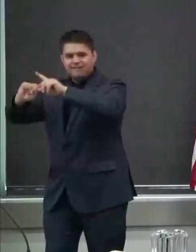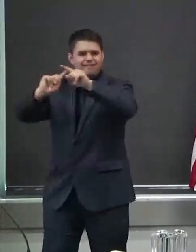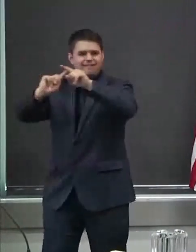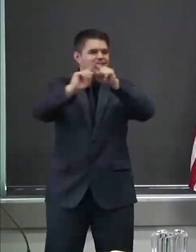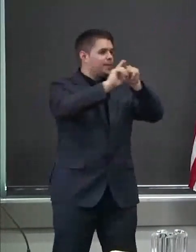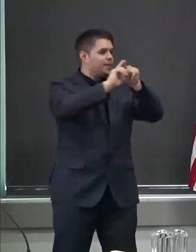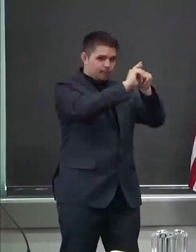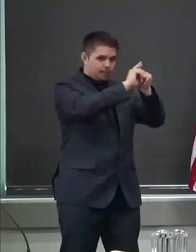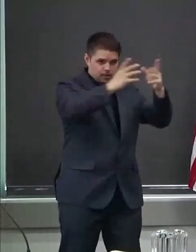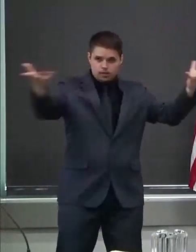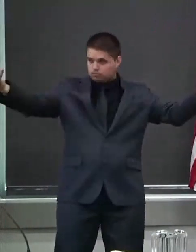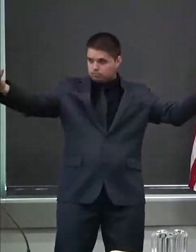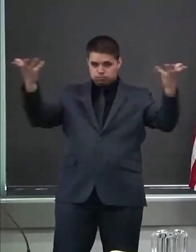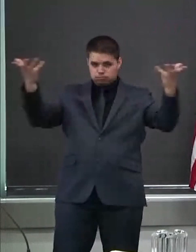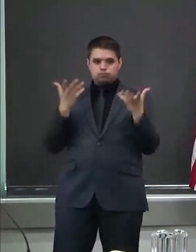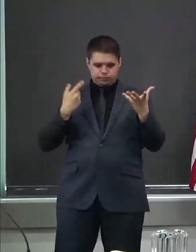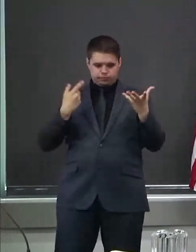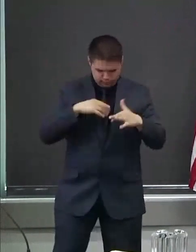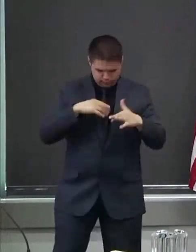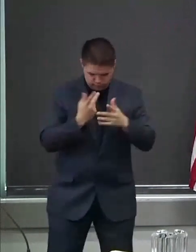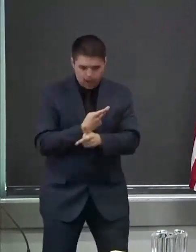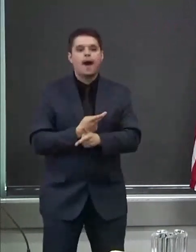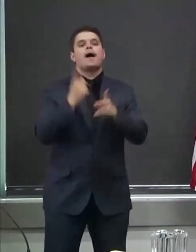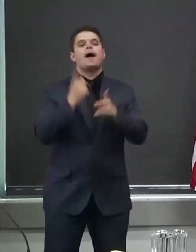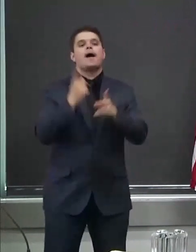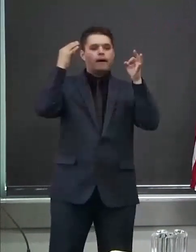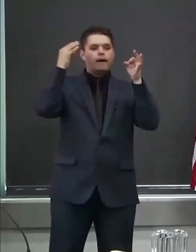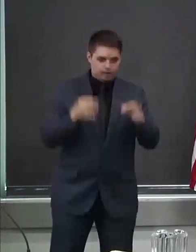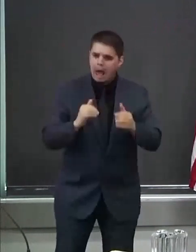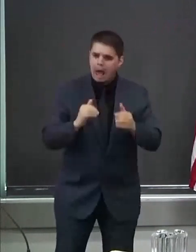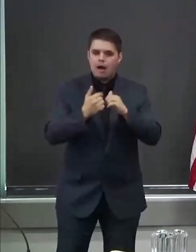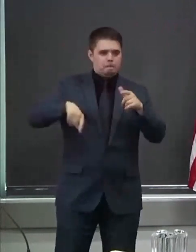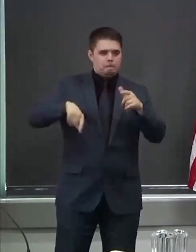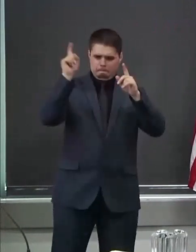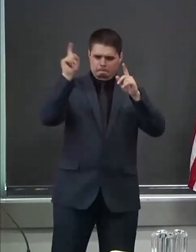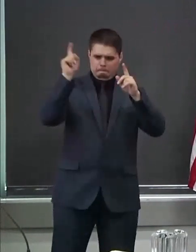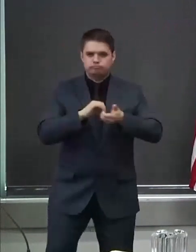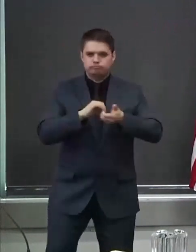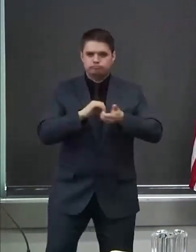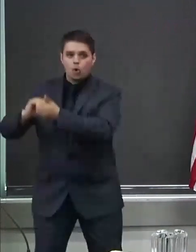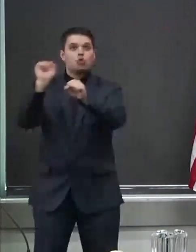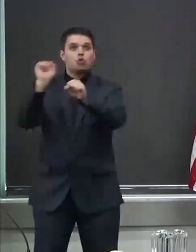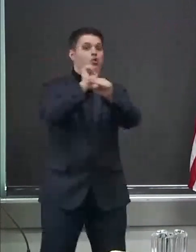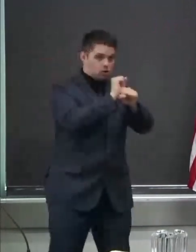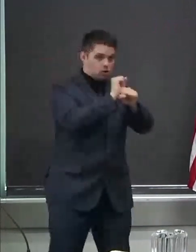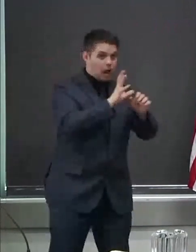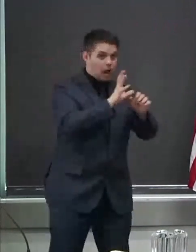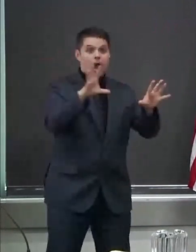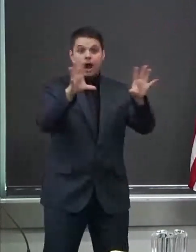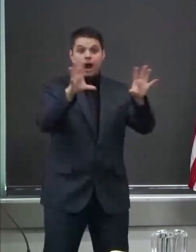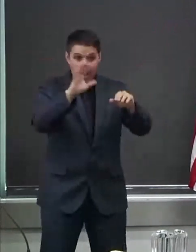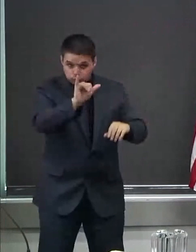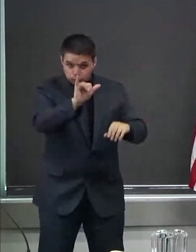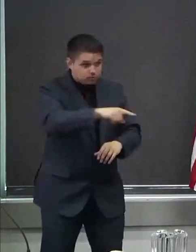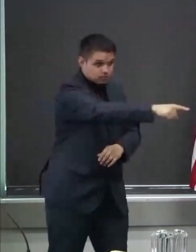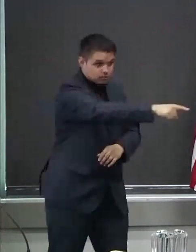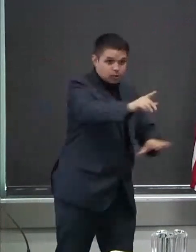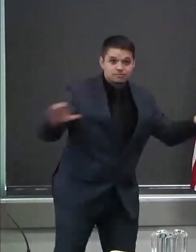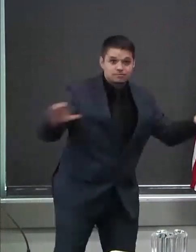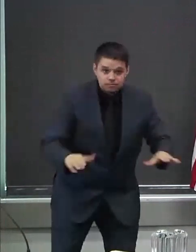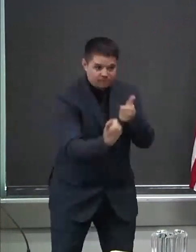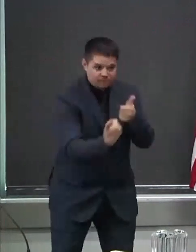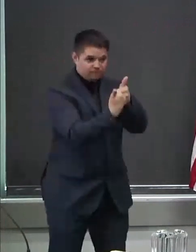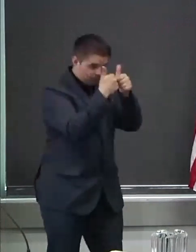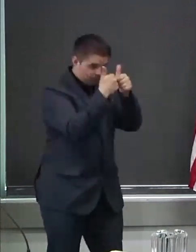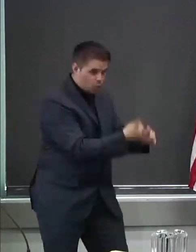are all in this together. Your actions really do matter. So I want to encourage you to